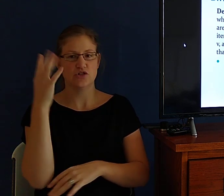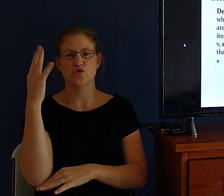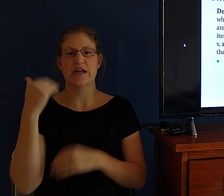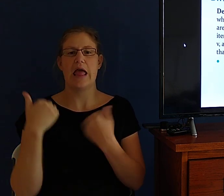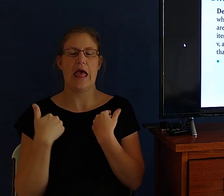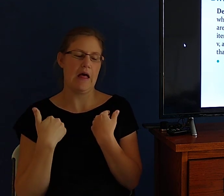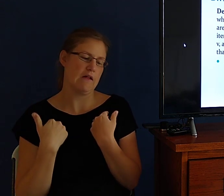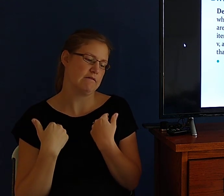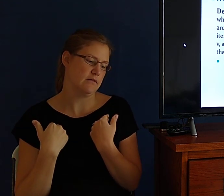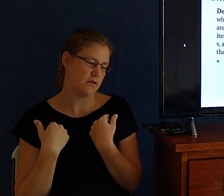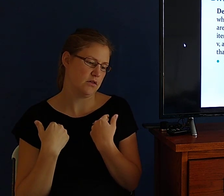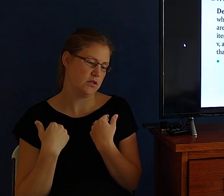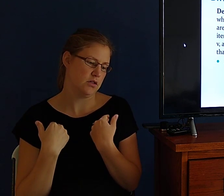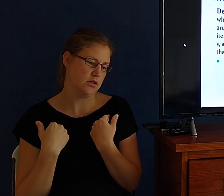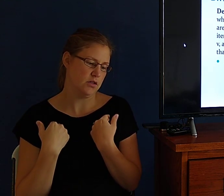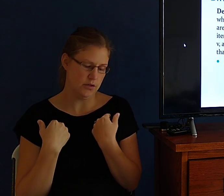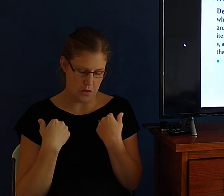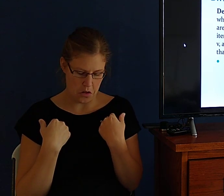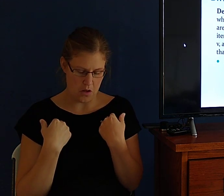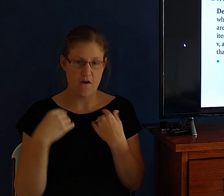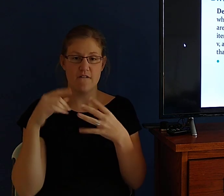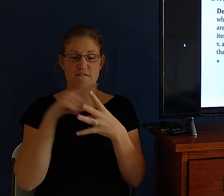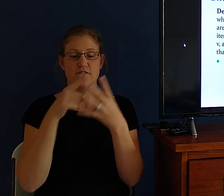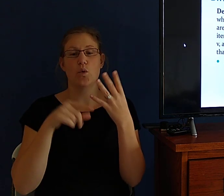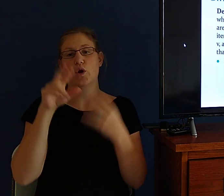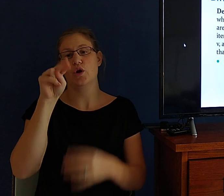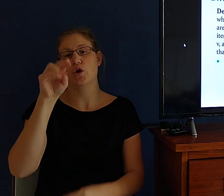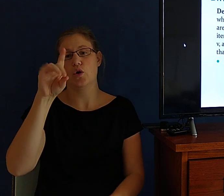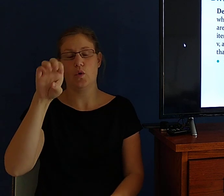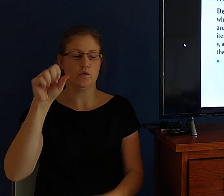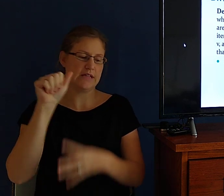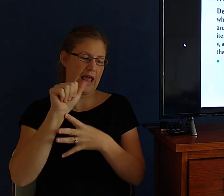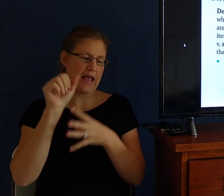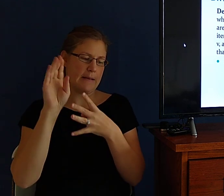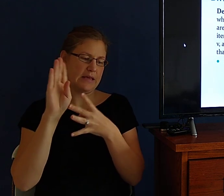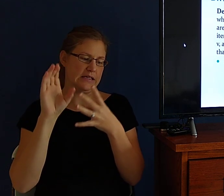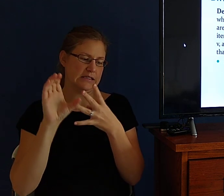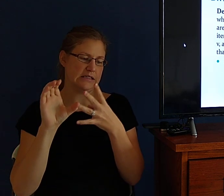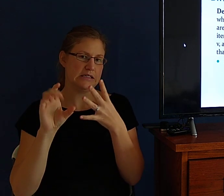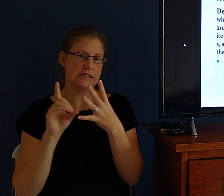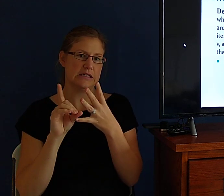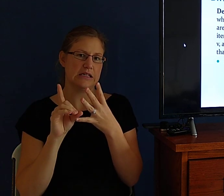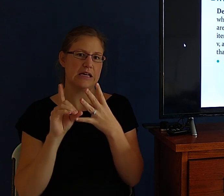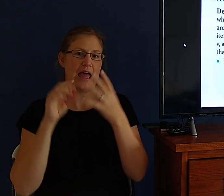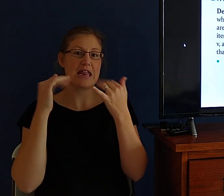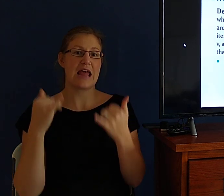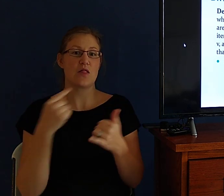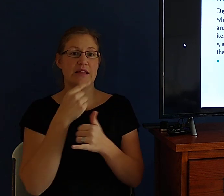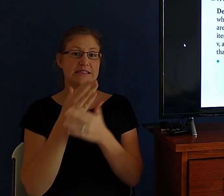has 4 nodes: A, B, C, and D. But now in this section of a binary